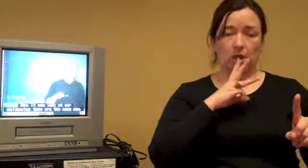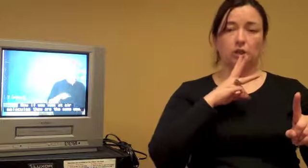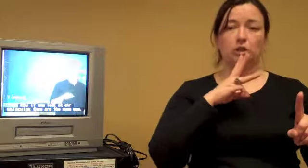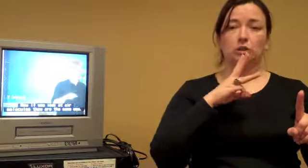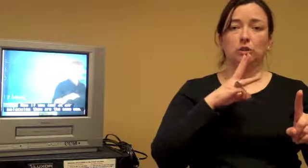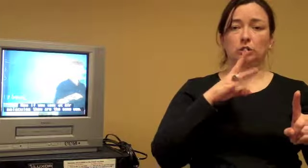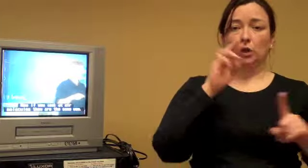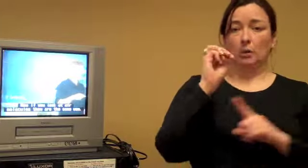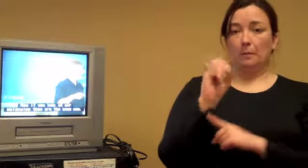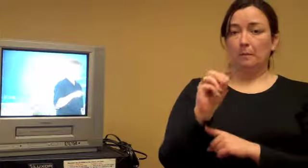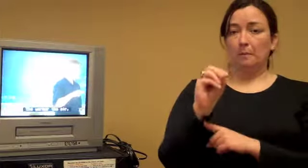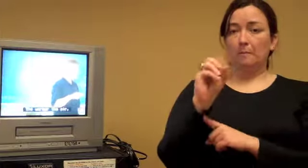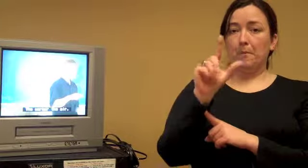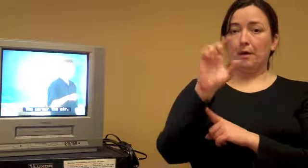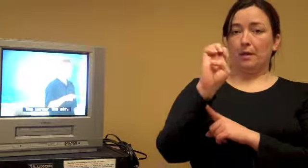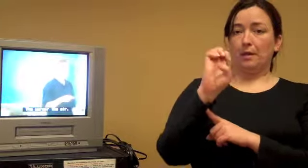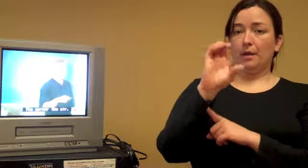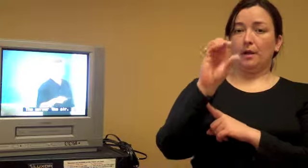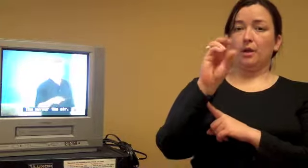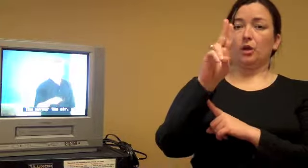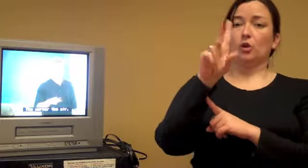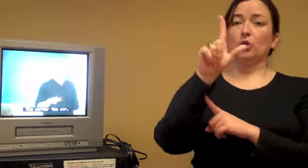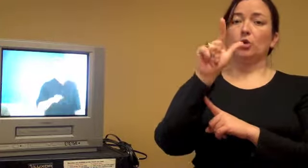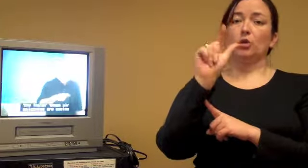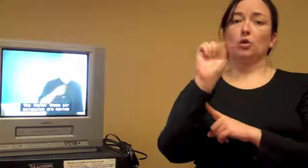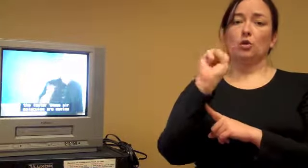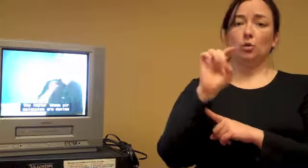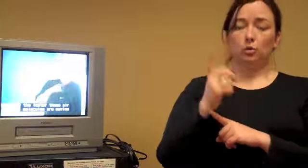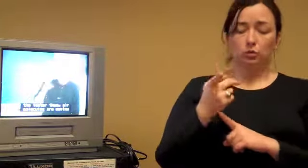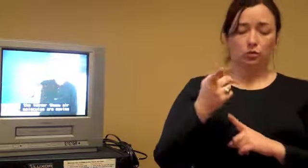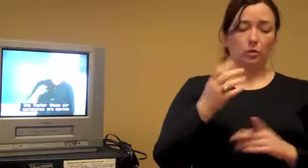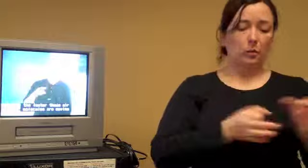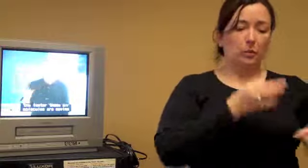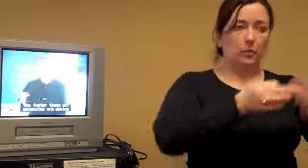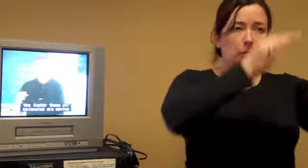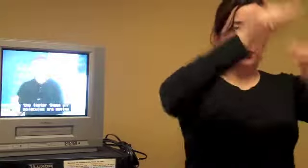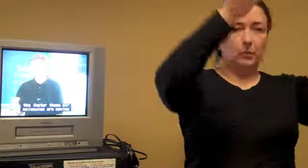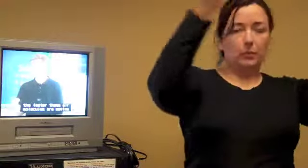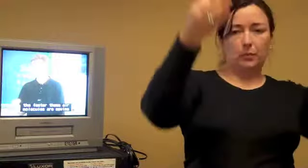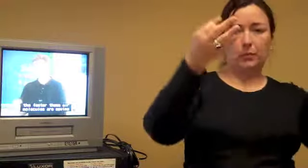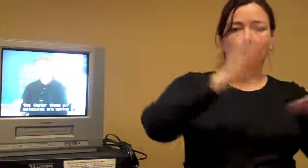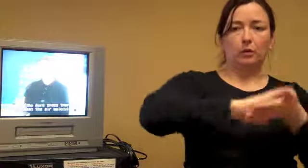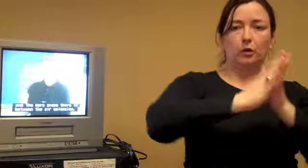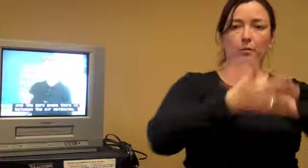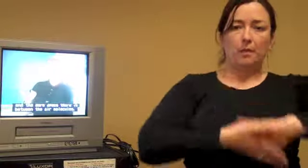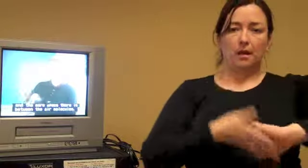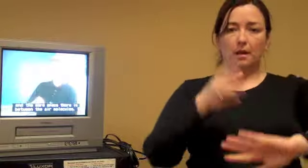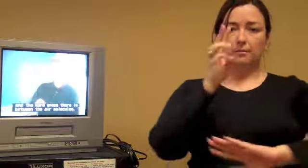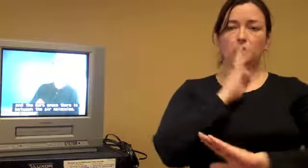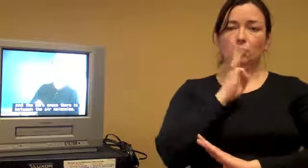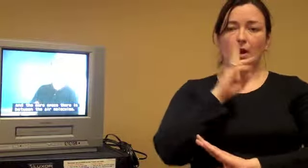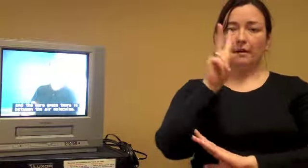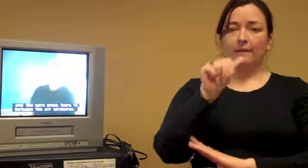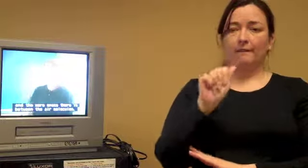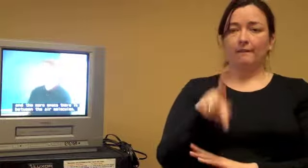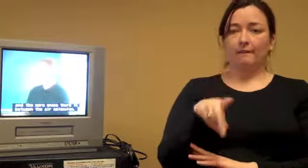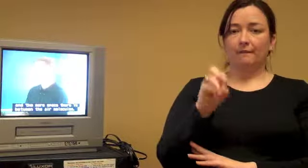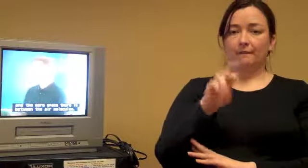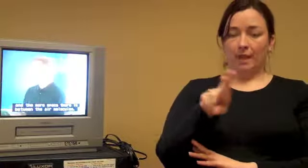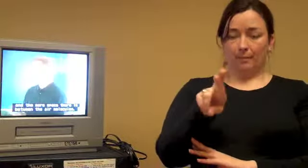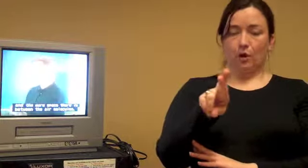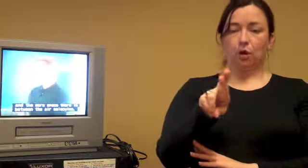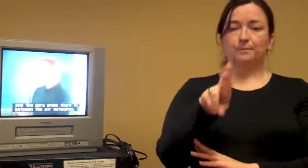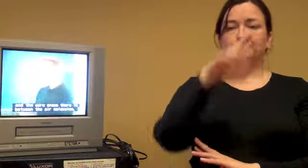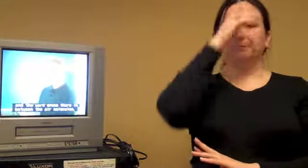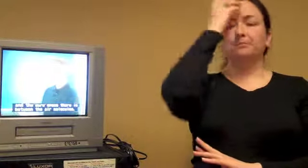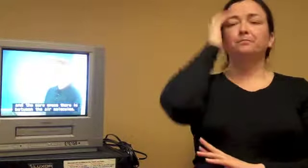air molecules, they're the same way. The warmer the air, the faster those air molecules are moving, and the more space there is between the air